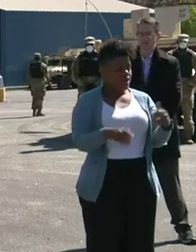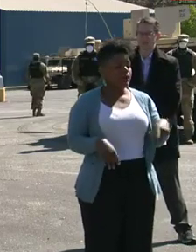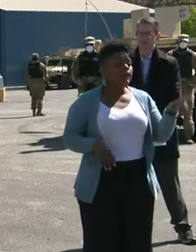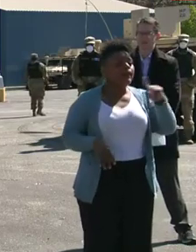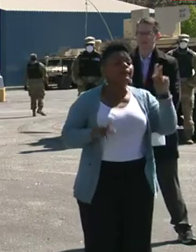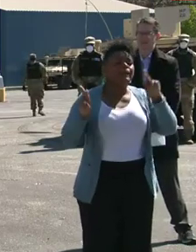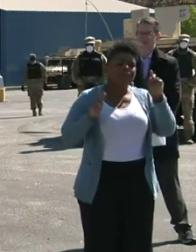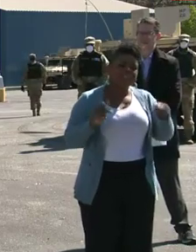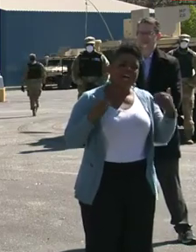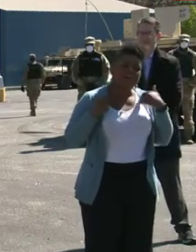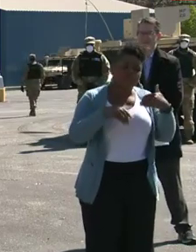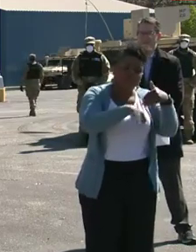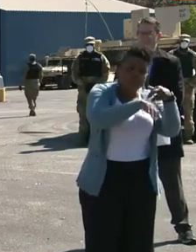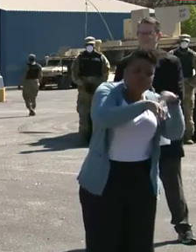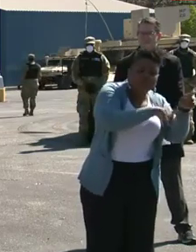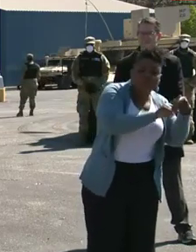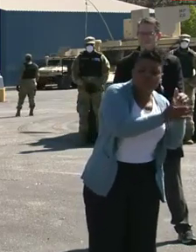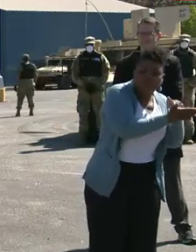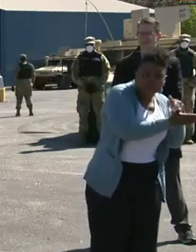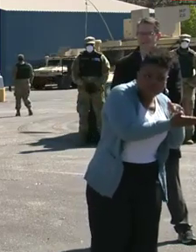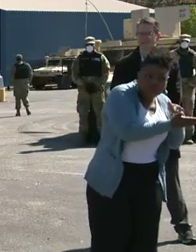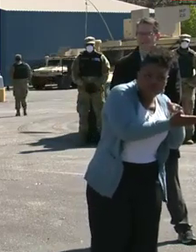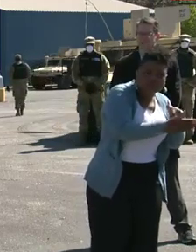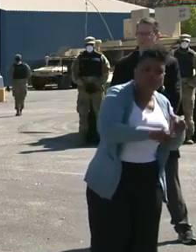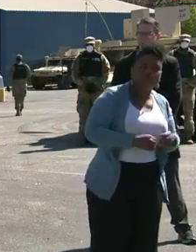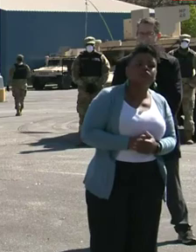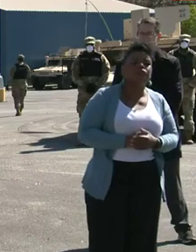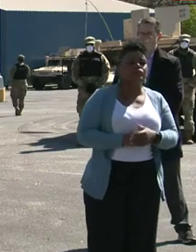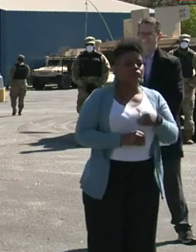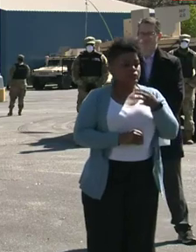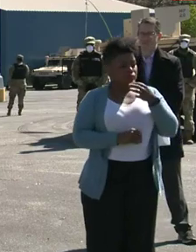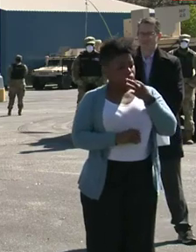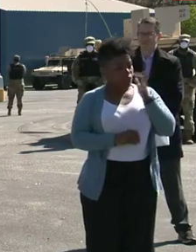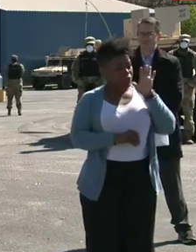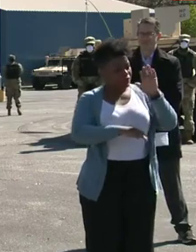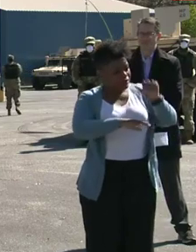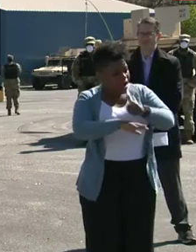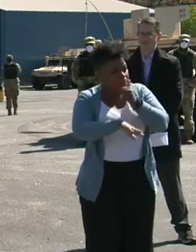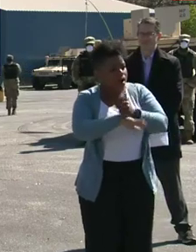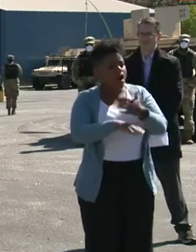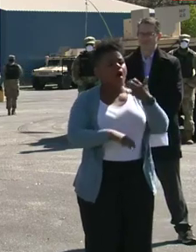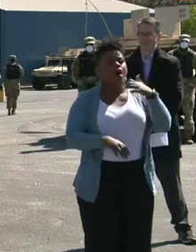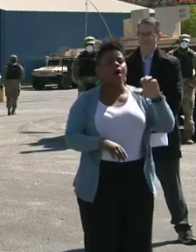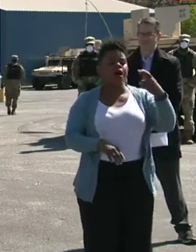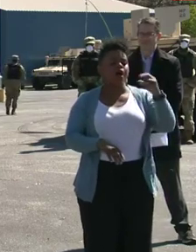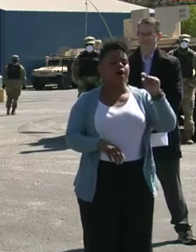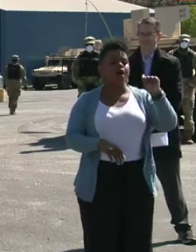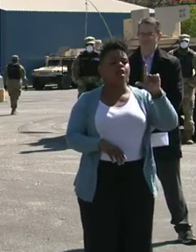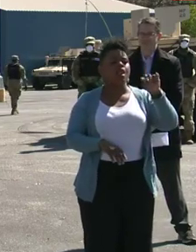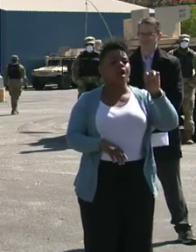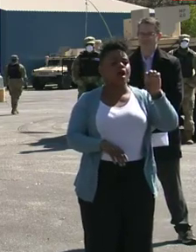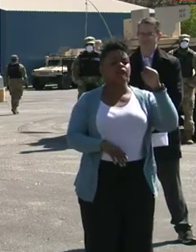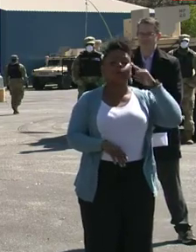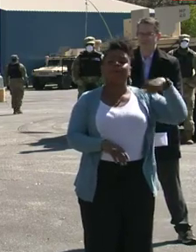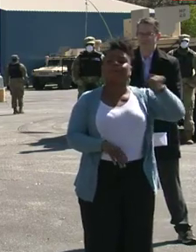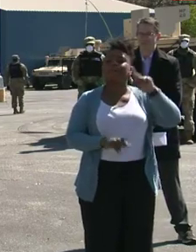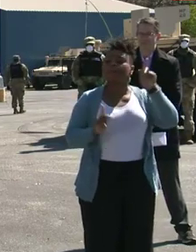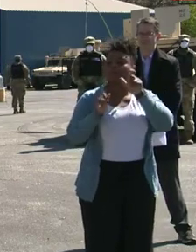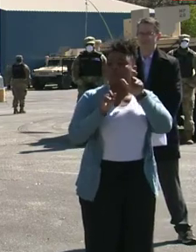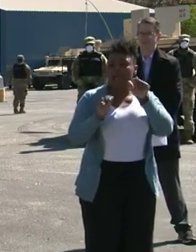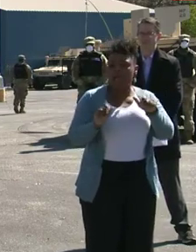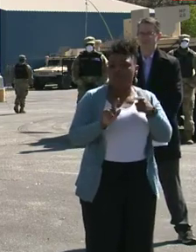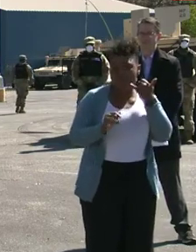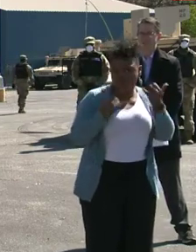have a hotline for residents to answer these screening questions. Tomorrow, from the